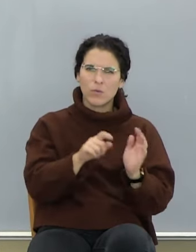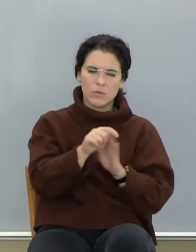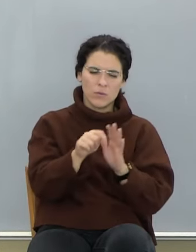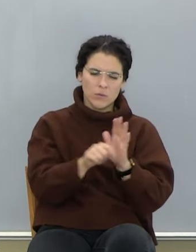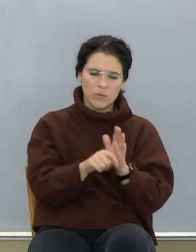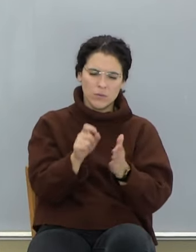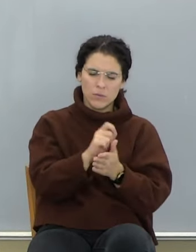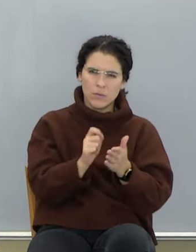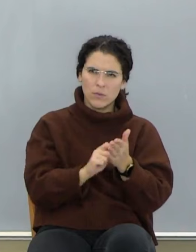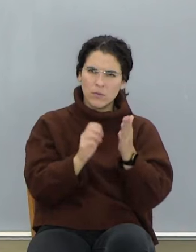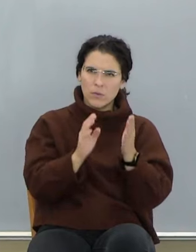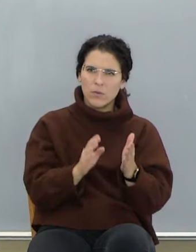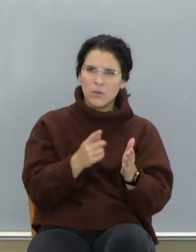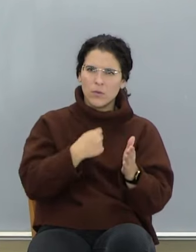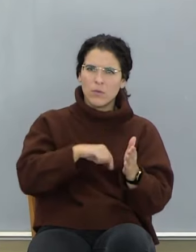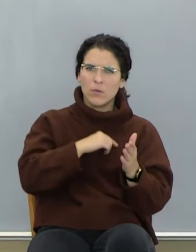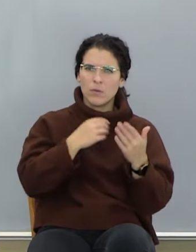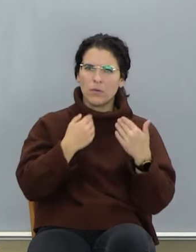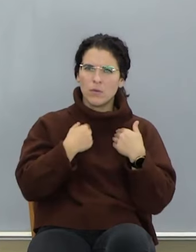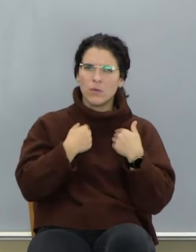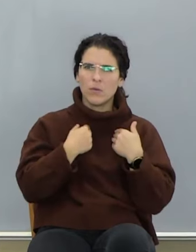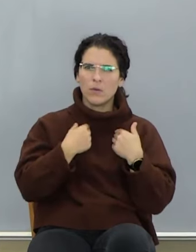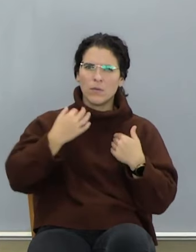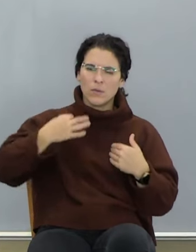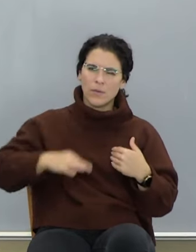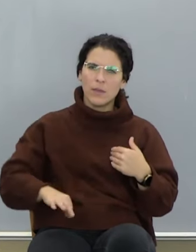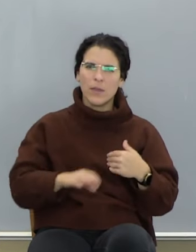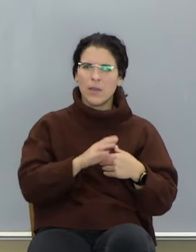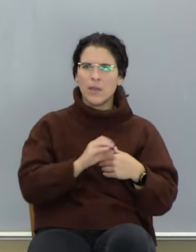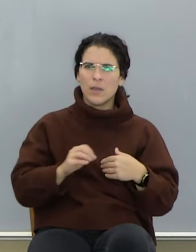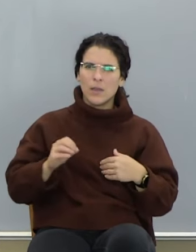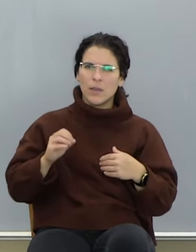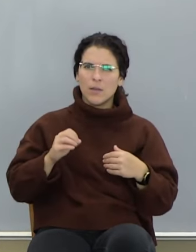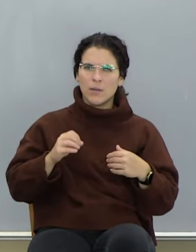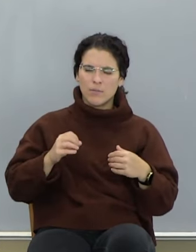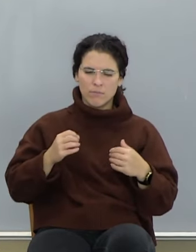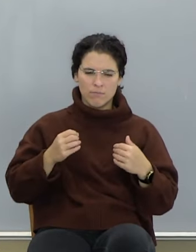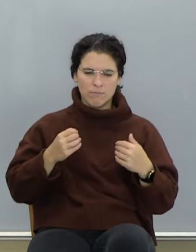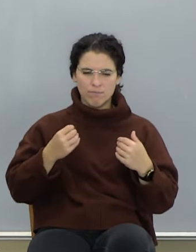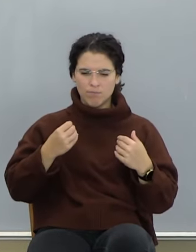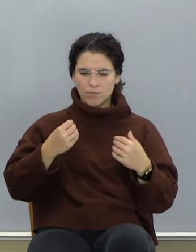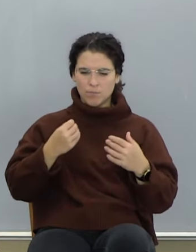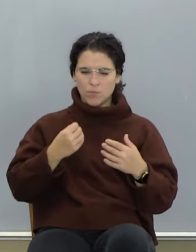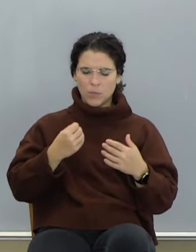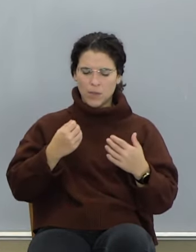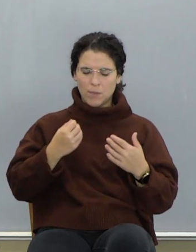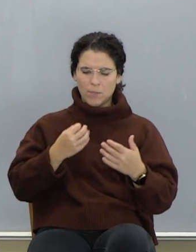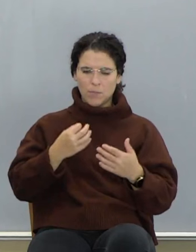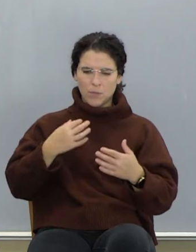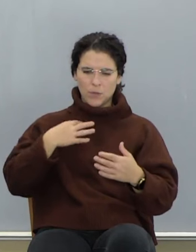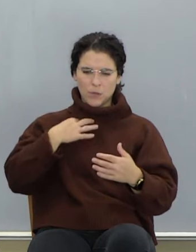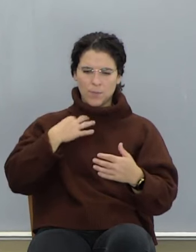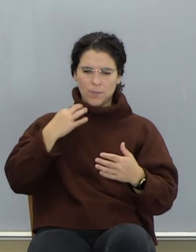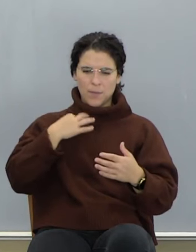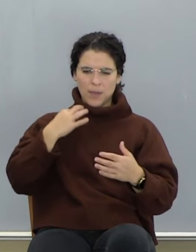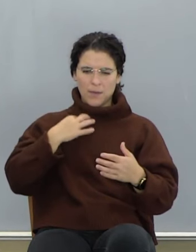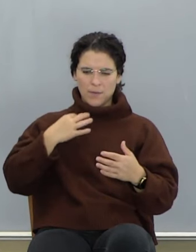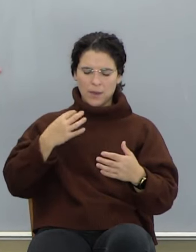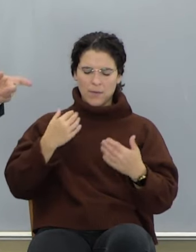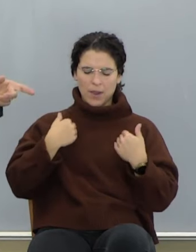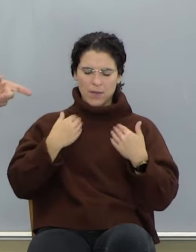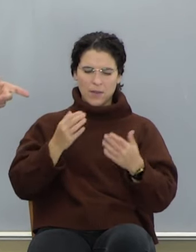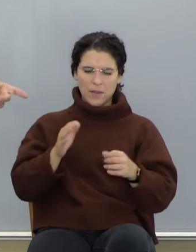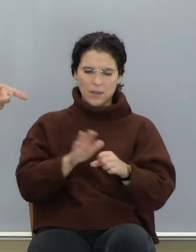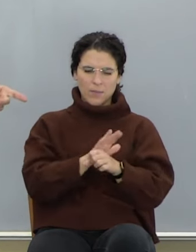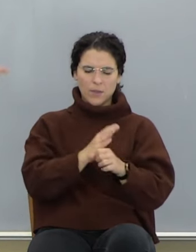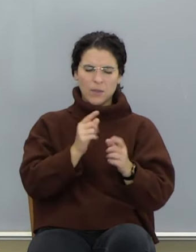writers, we have the advantage and privilege, don't we, having the completed Word of God. You and I have the luxury of saying, oh,